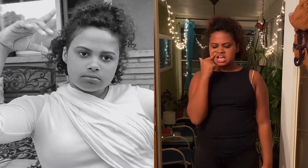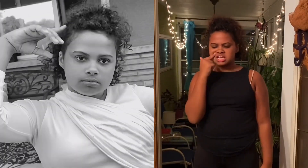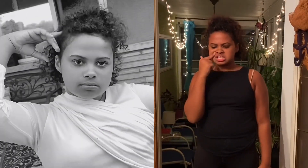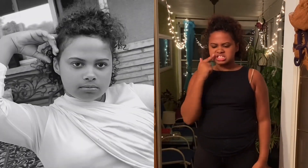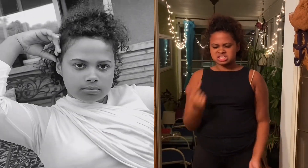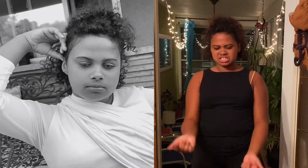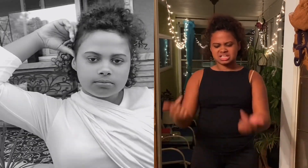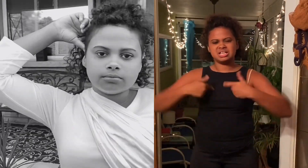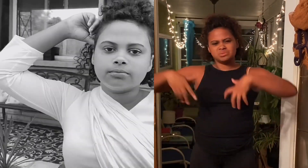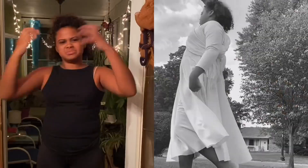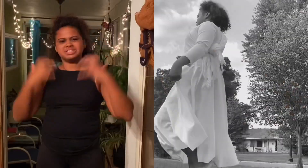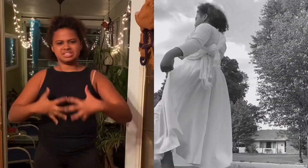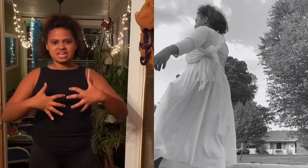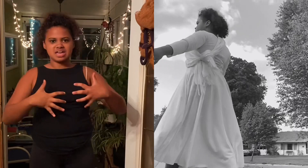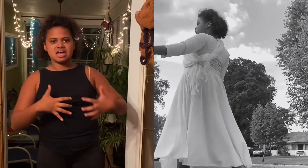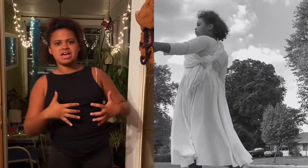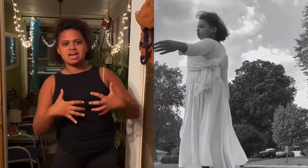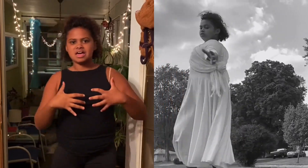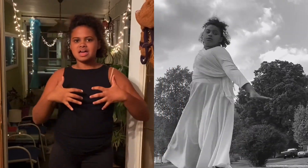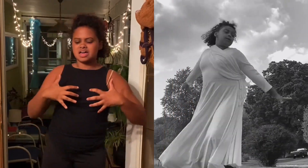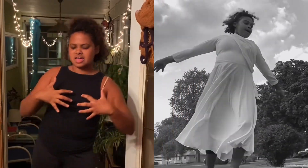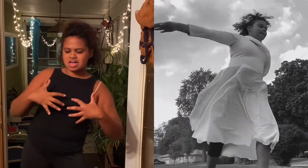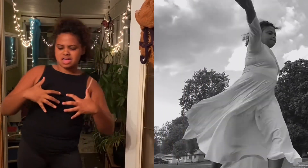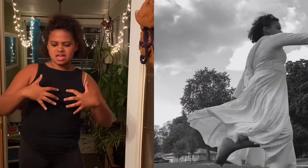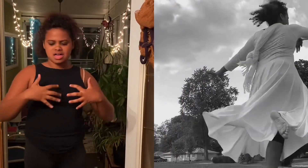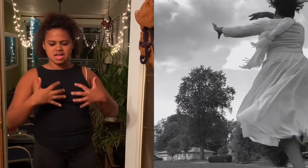eyes I'm scared